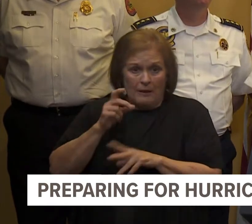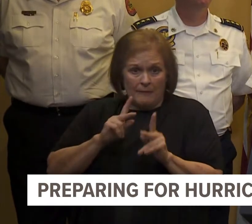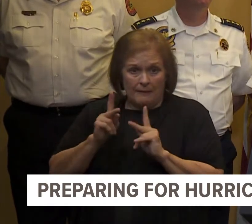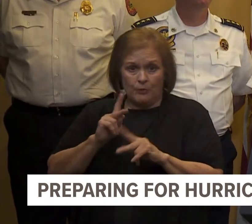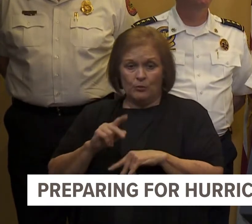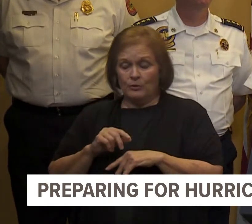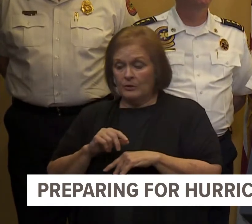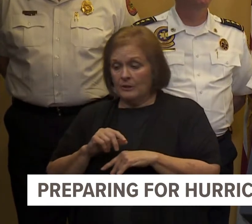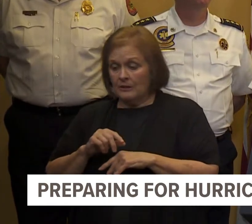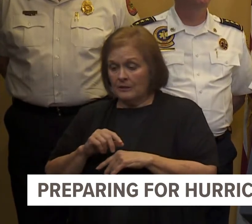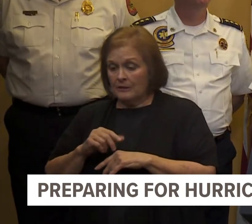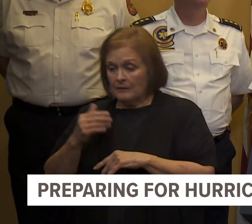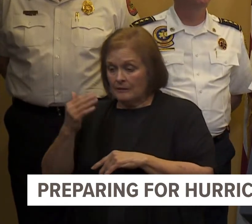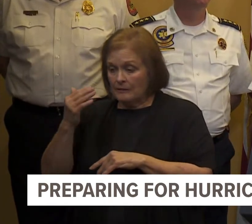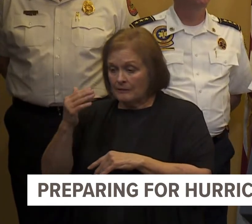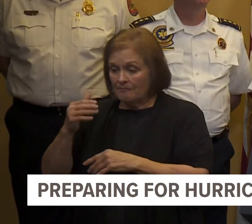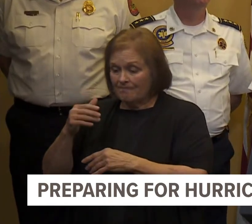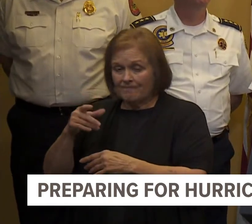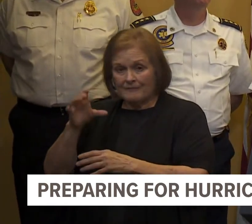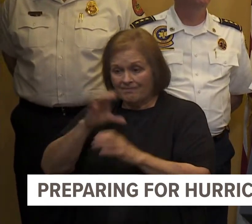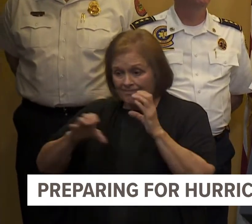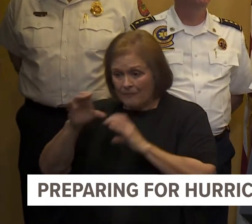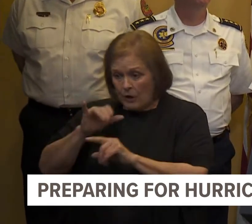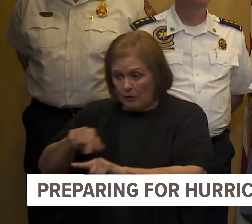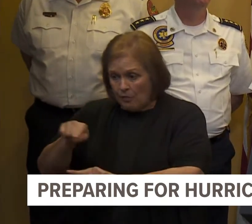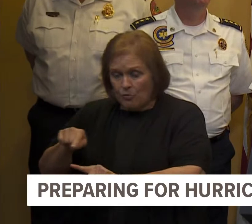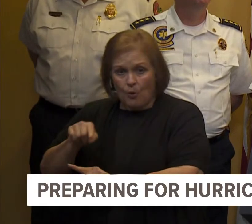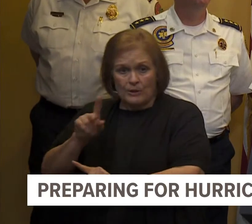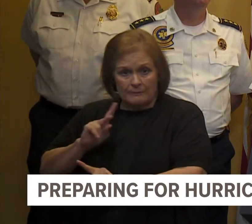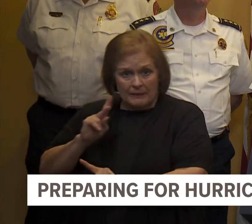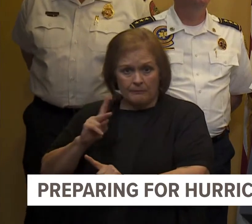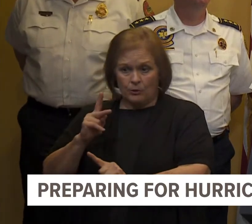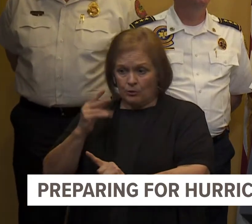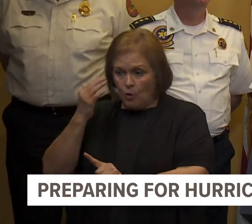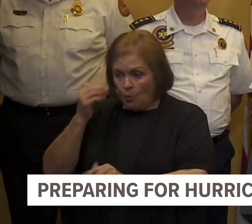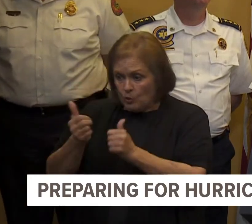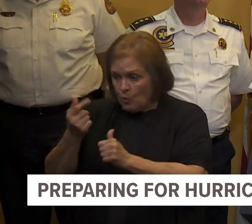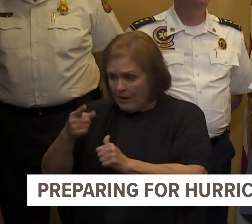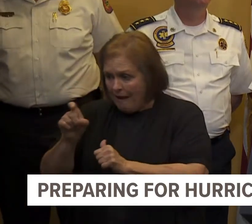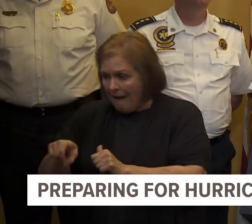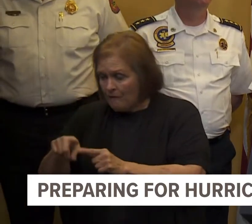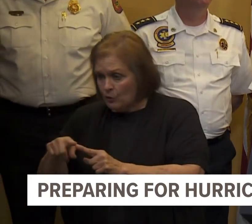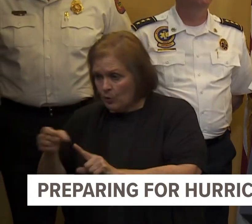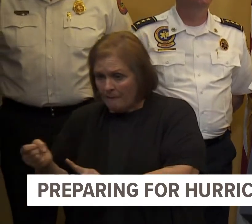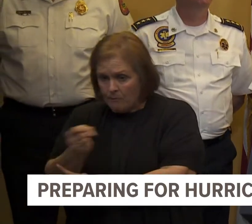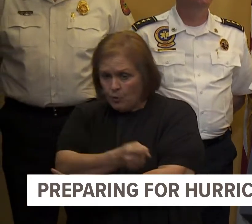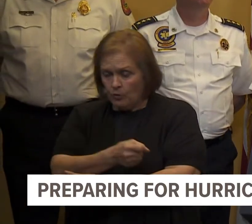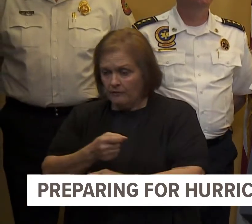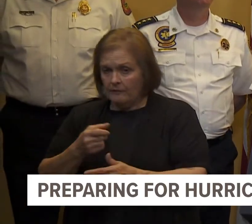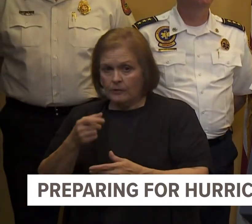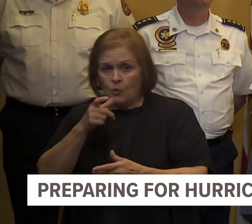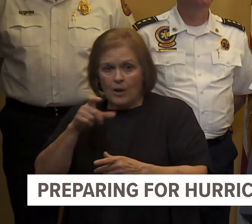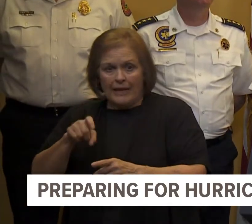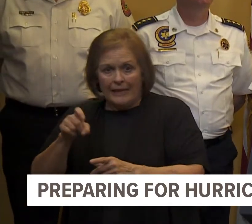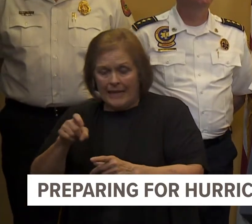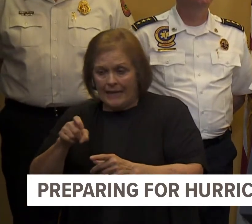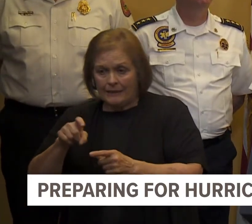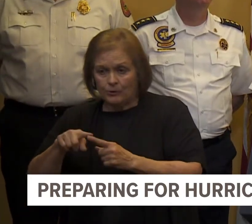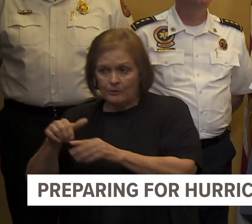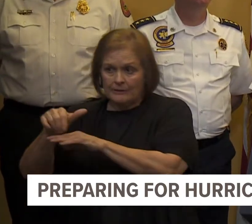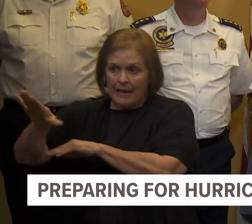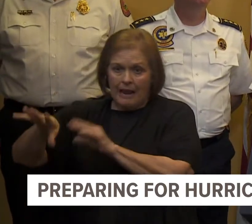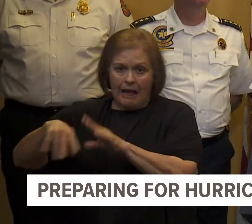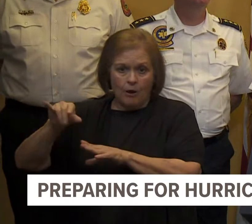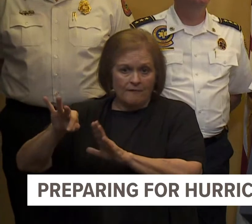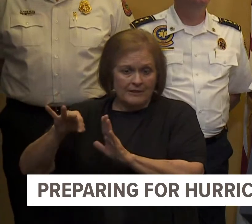those vulnerable populations, knowing where they're at, knowing the ones that we need to move as many as we can out of town, storm passes, and